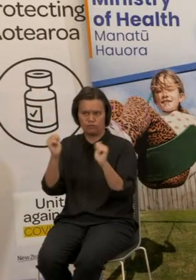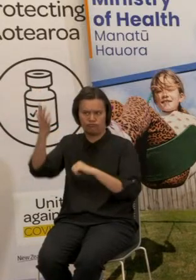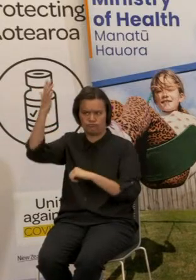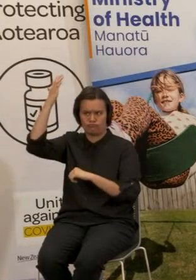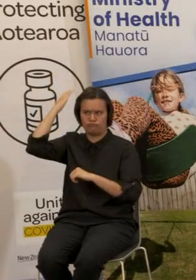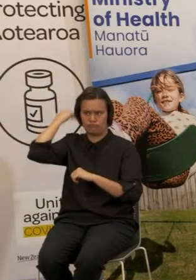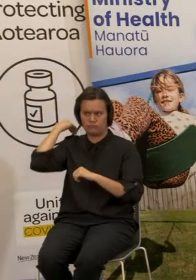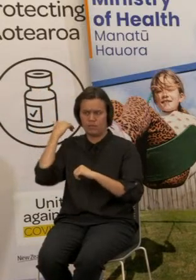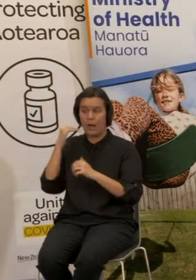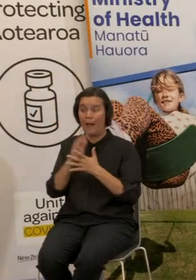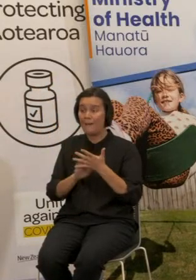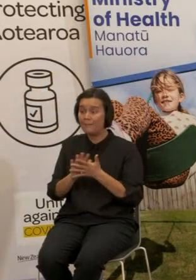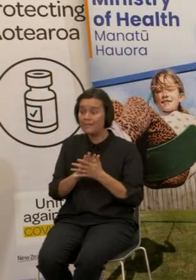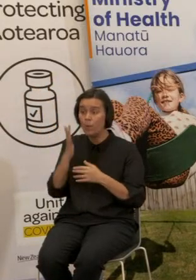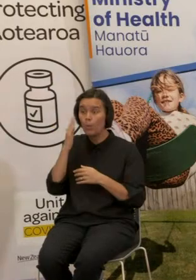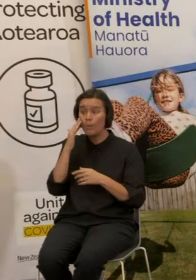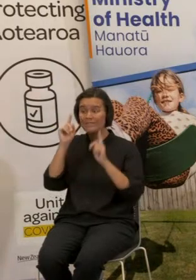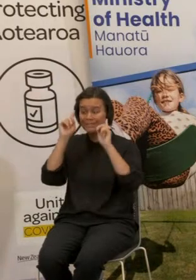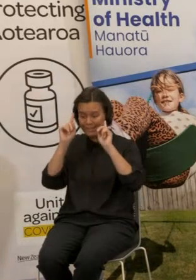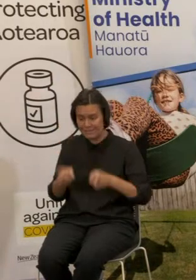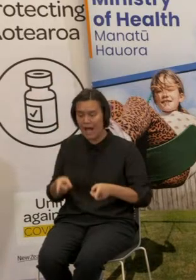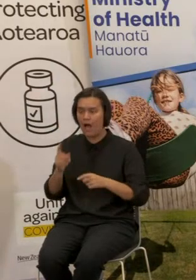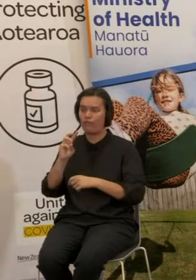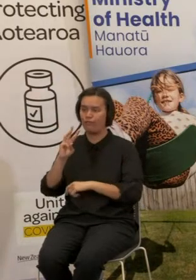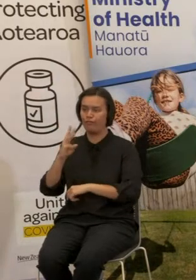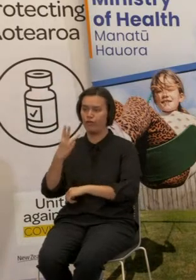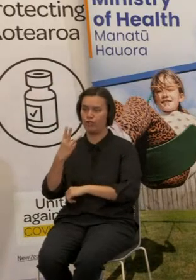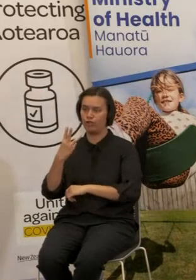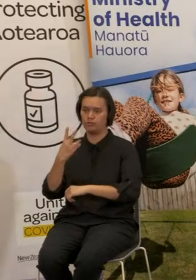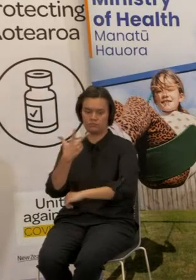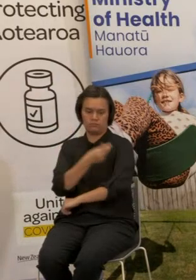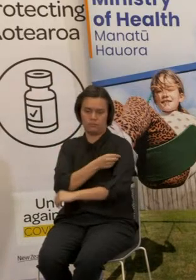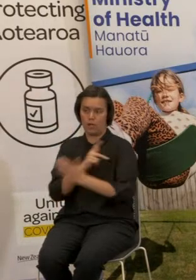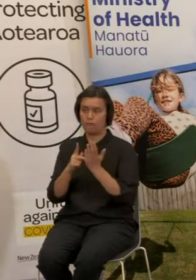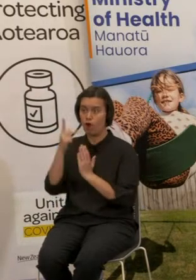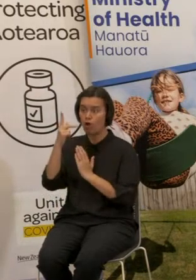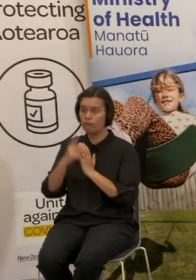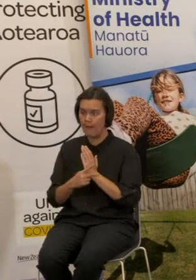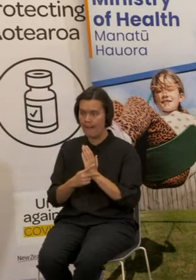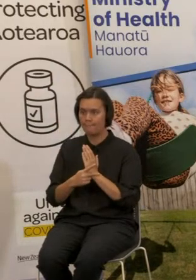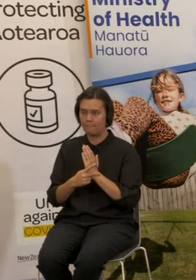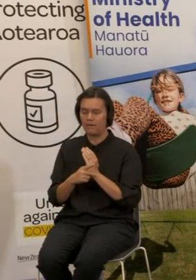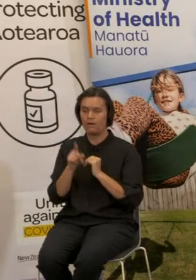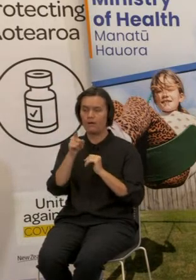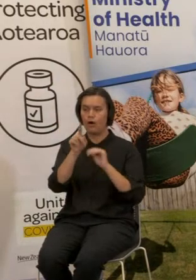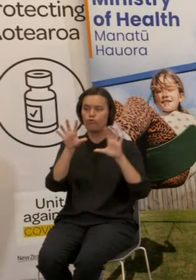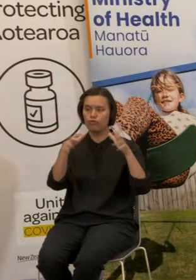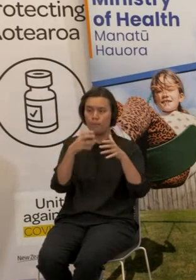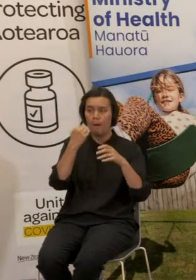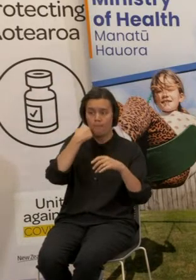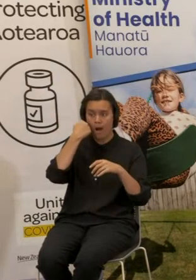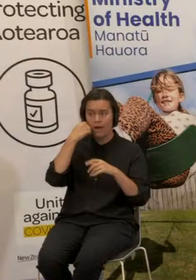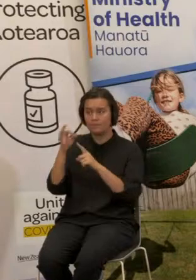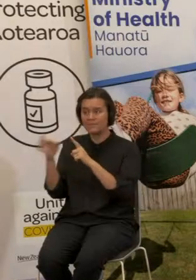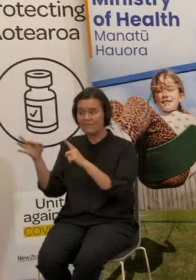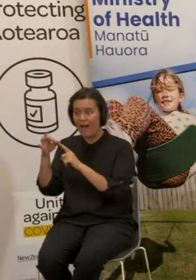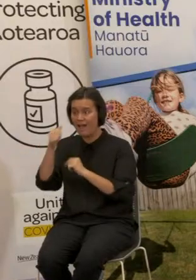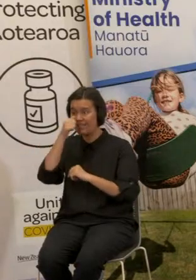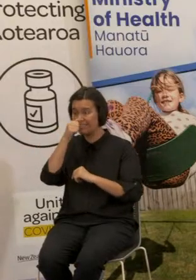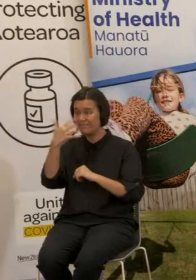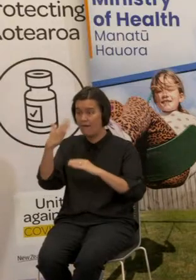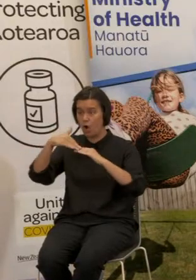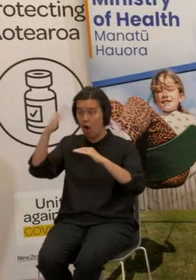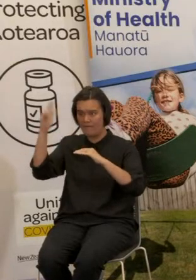booster over coming weeks and the next month or two, and so we're really turning our efforts to make sure we're capturing high rates of booster doses amongst